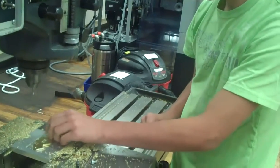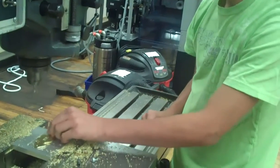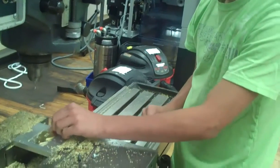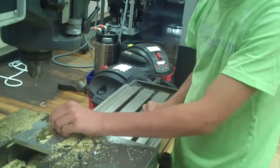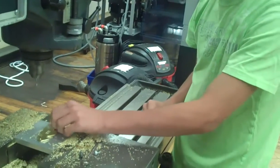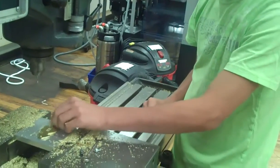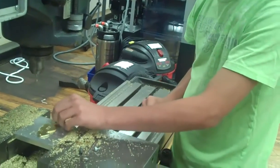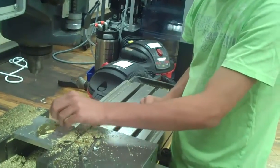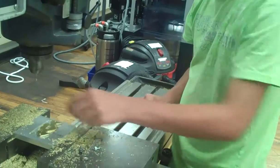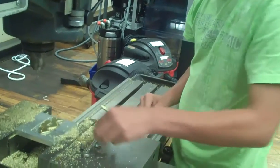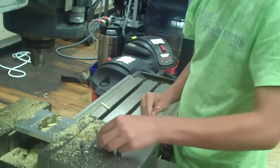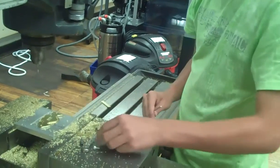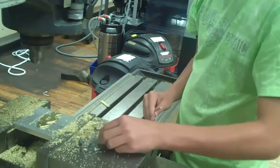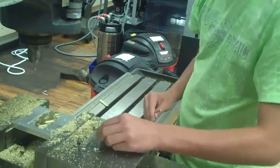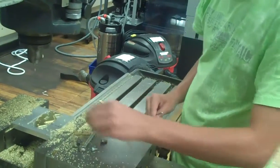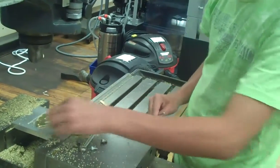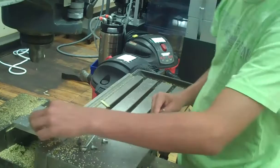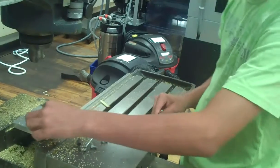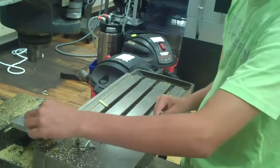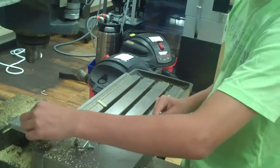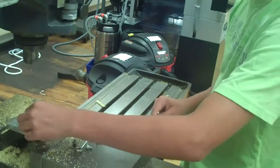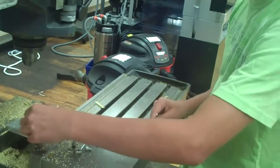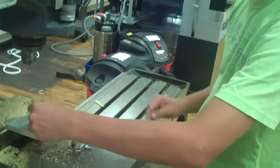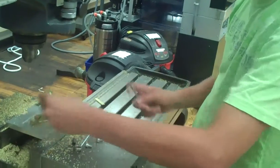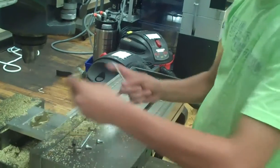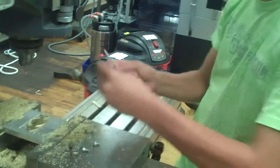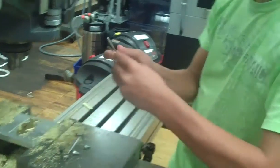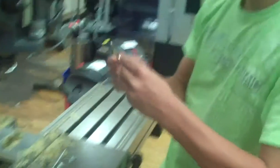You're going to engrave. You're going to engrave.